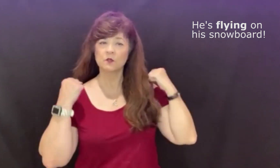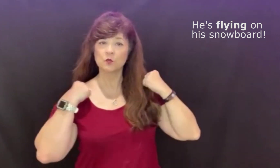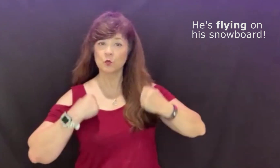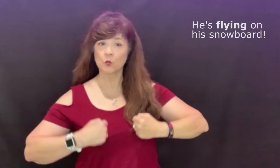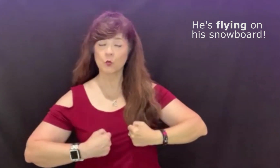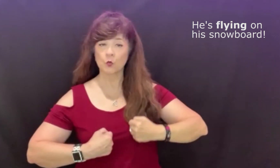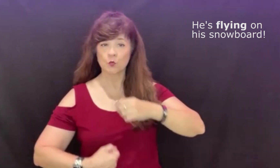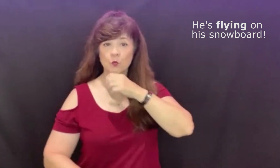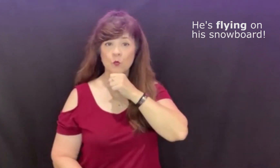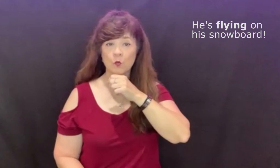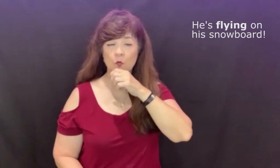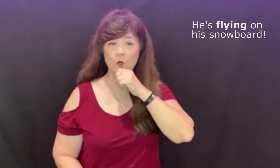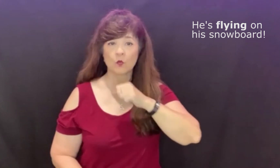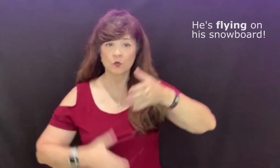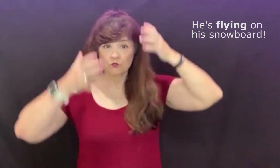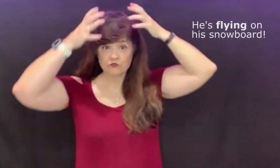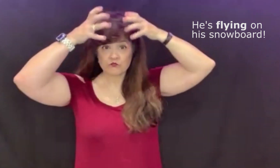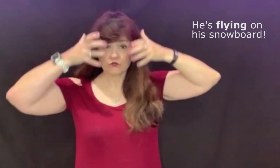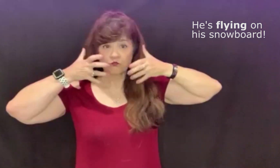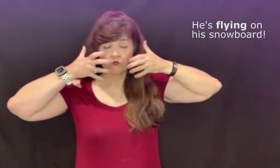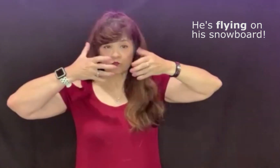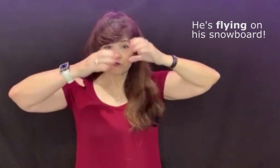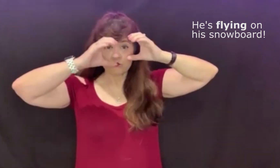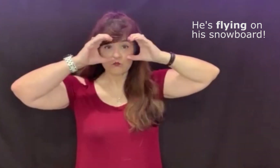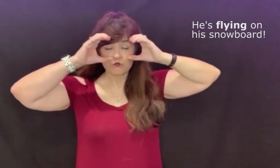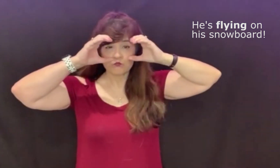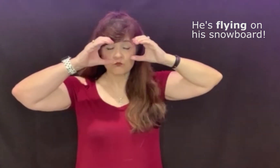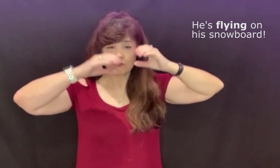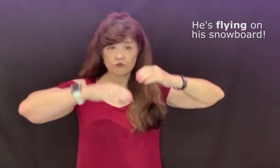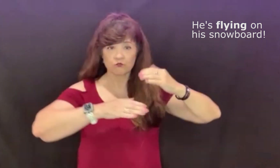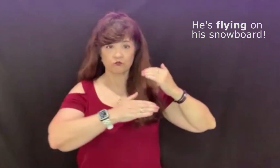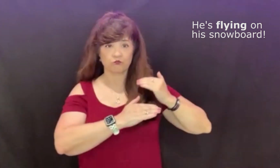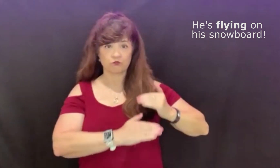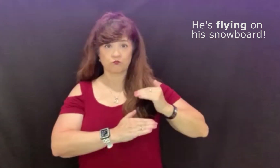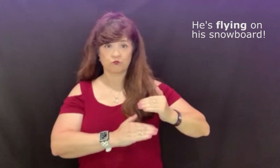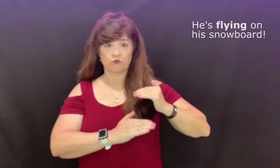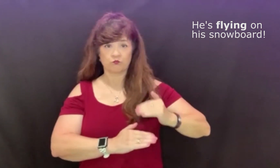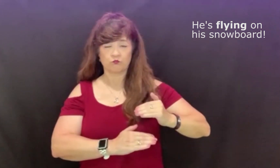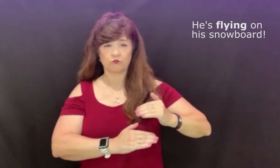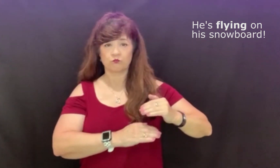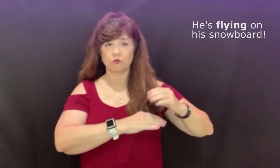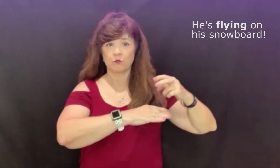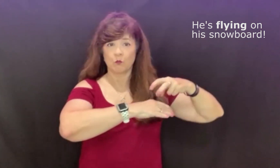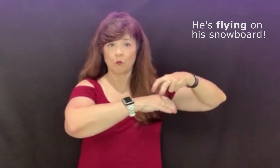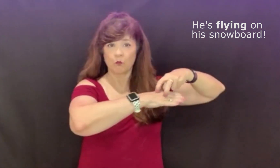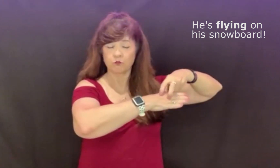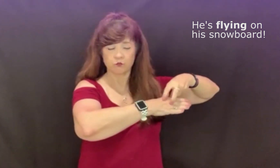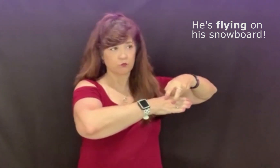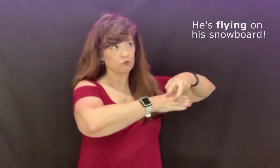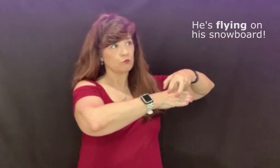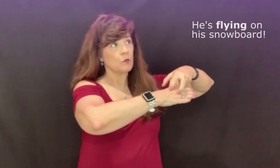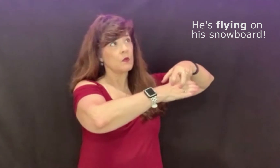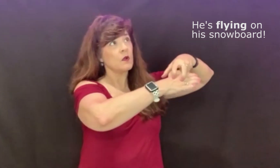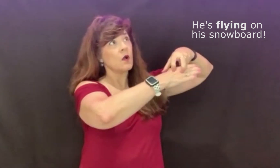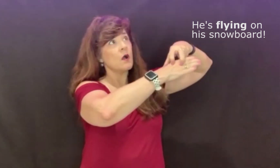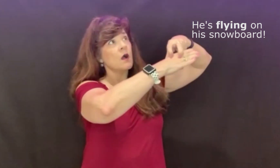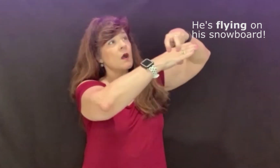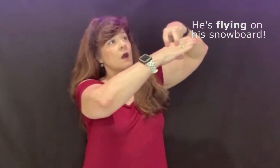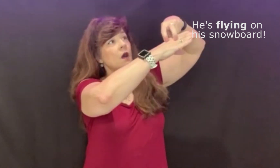On a snowy mountain dotted with trees, a man wearing an orange jacket and protective gear